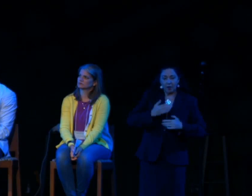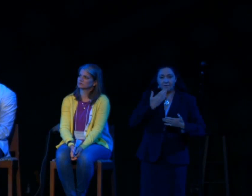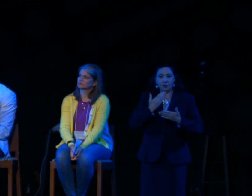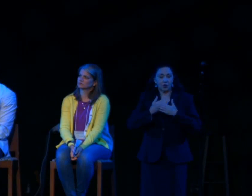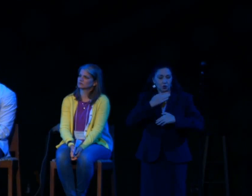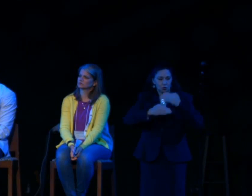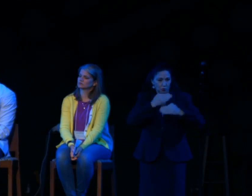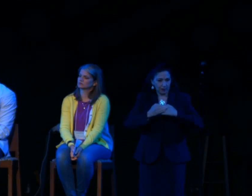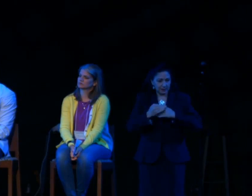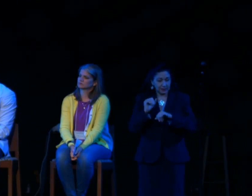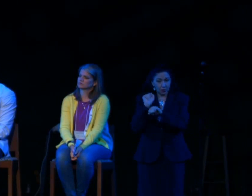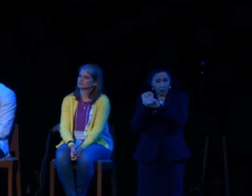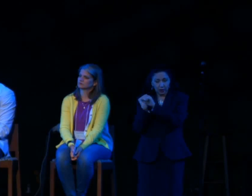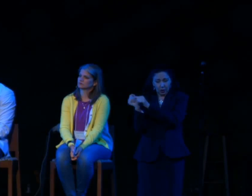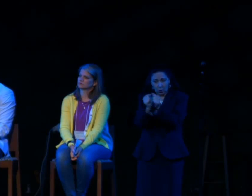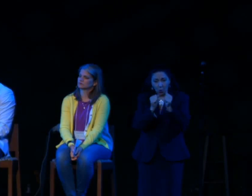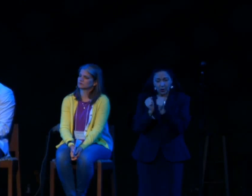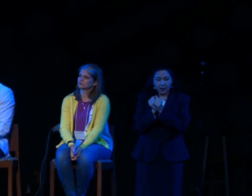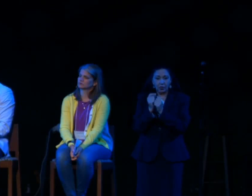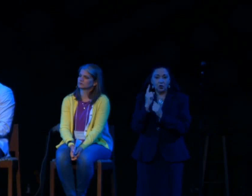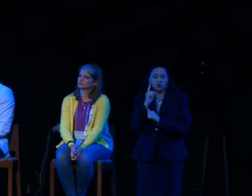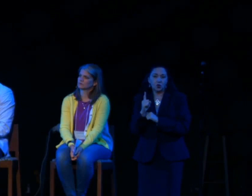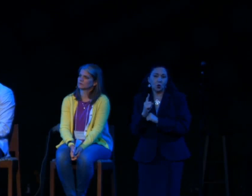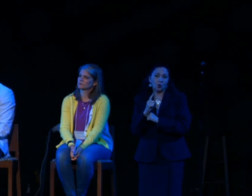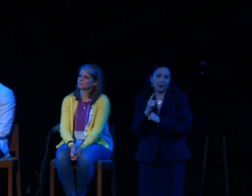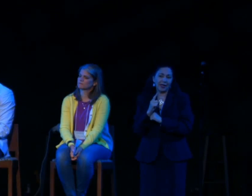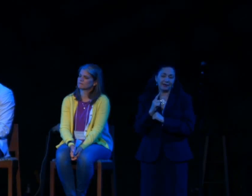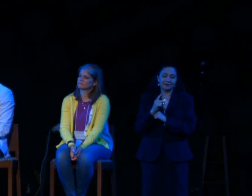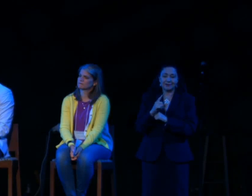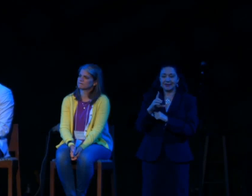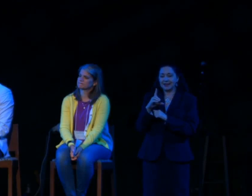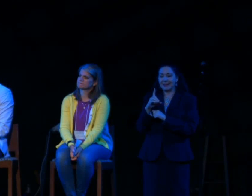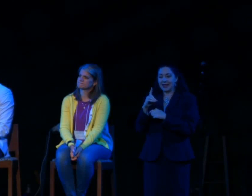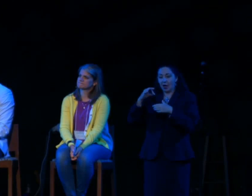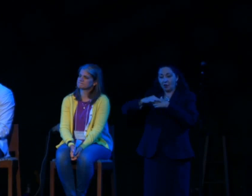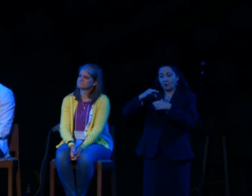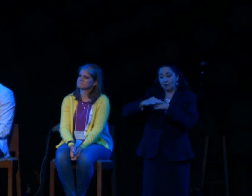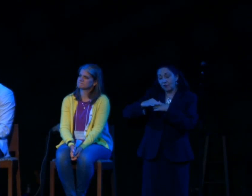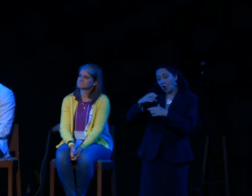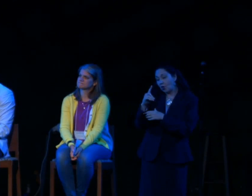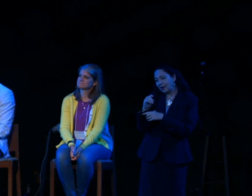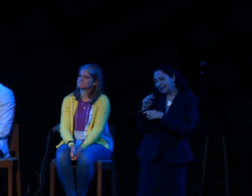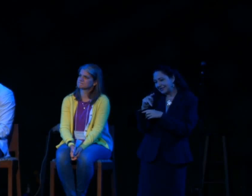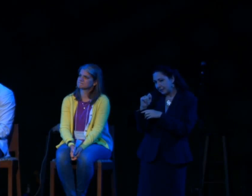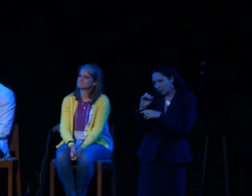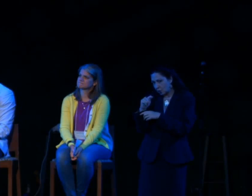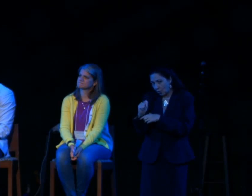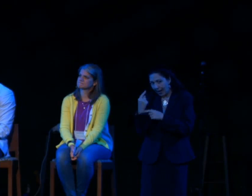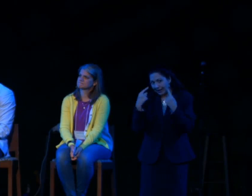make sure that the kind of democratic outcome is what happens.